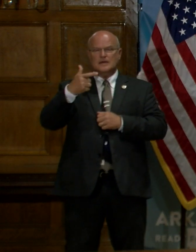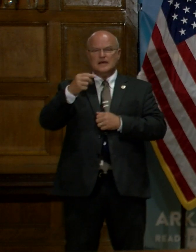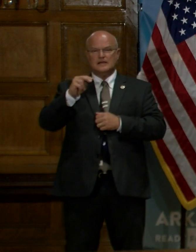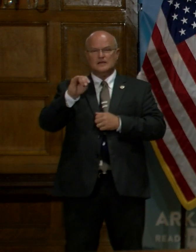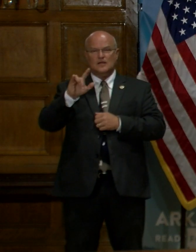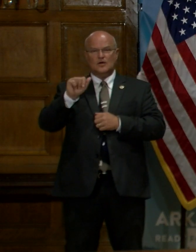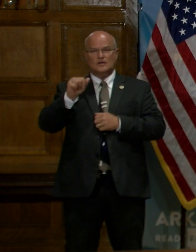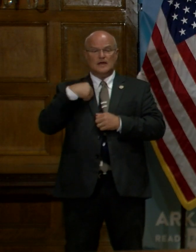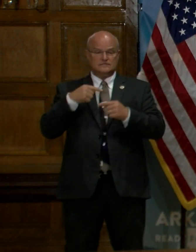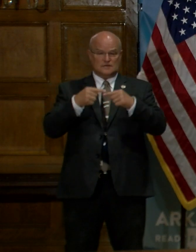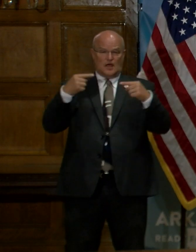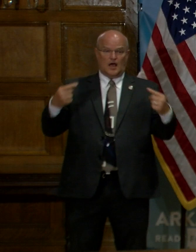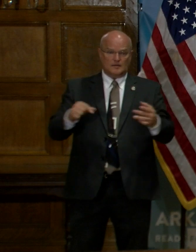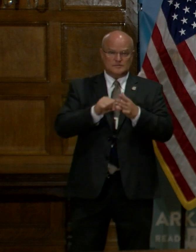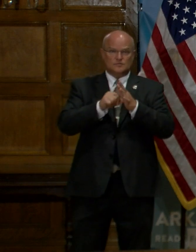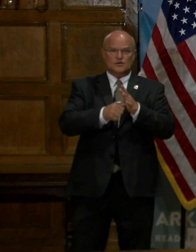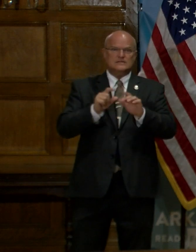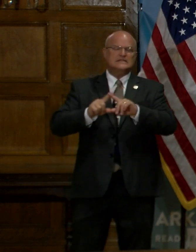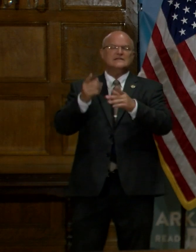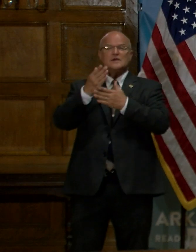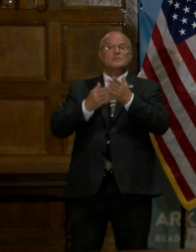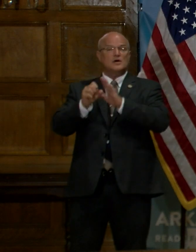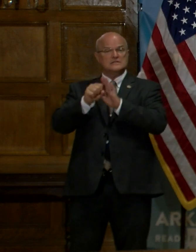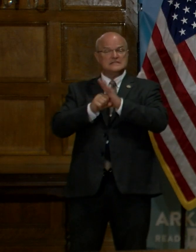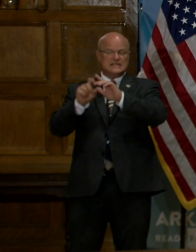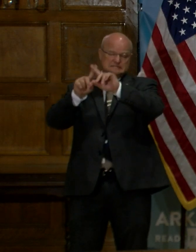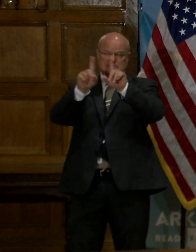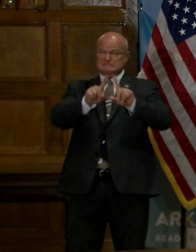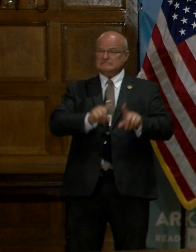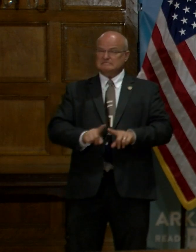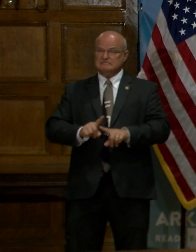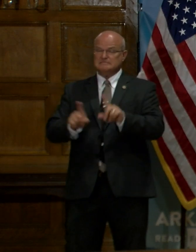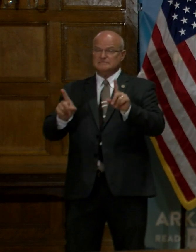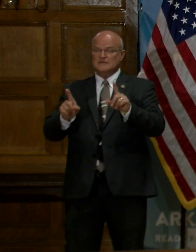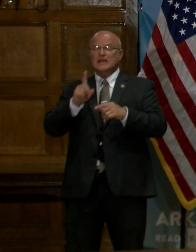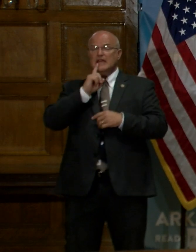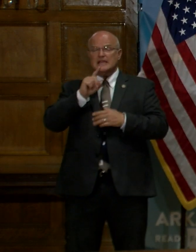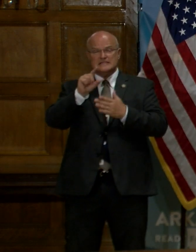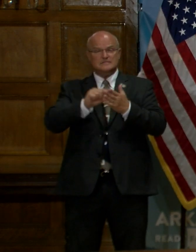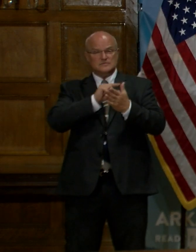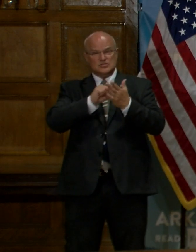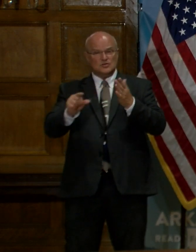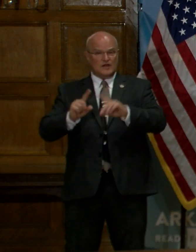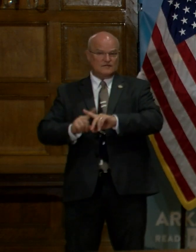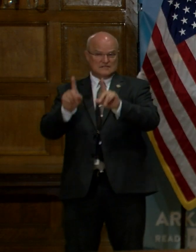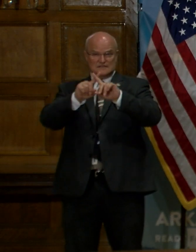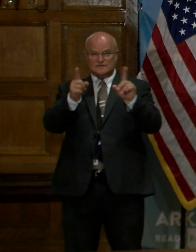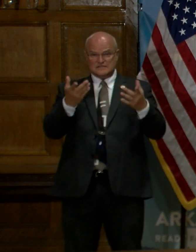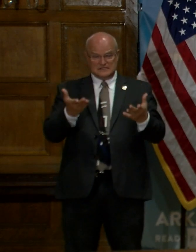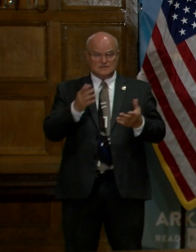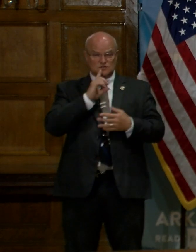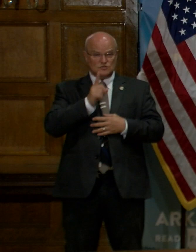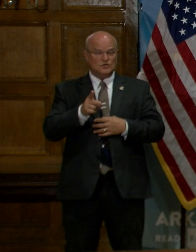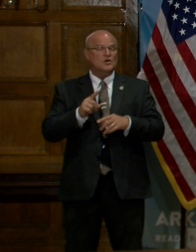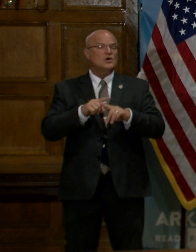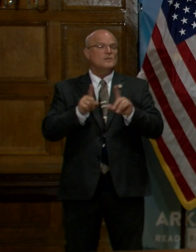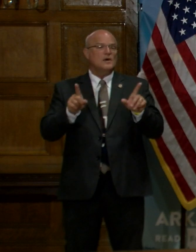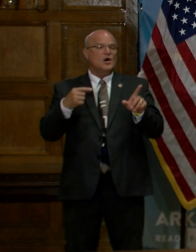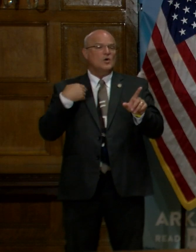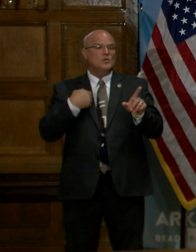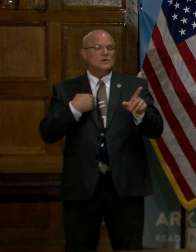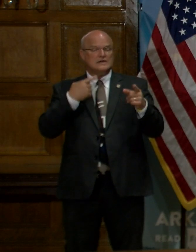seen opposite impressions in different parts of the state, and there is some geographic differences there. So